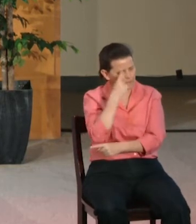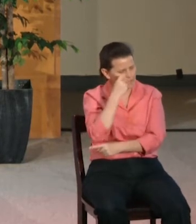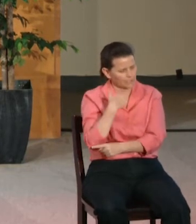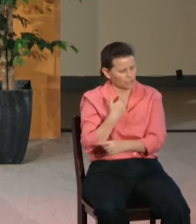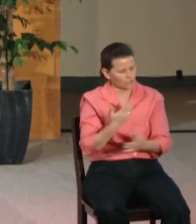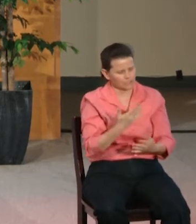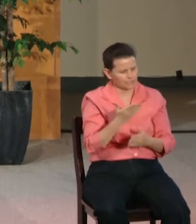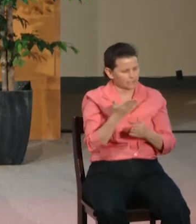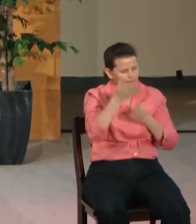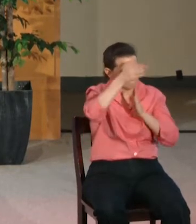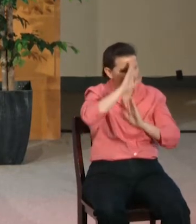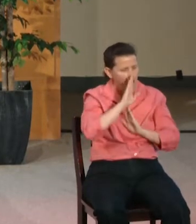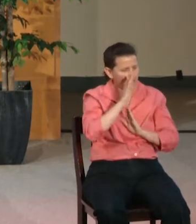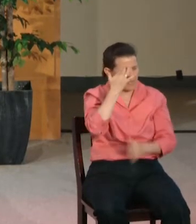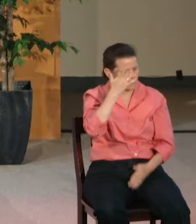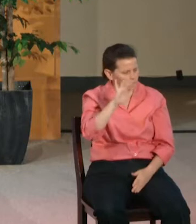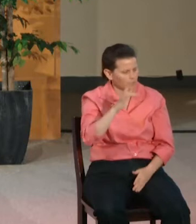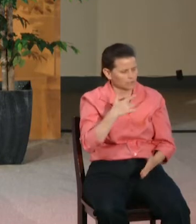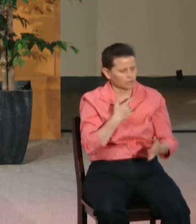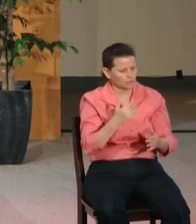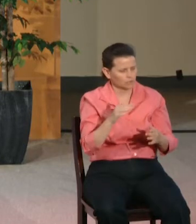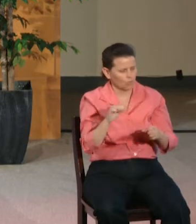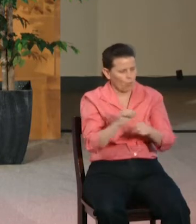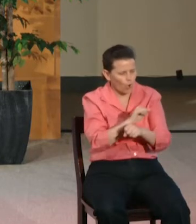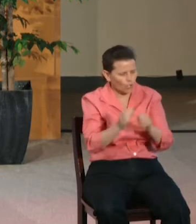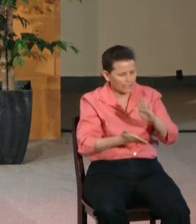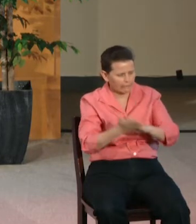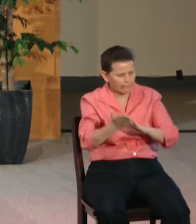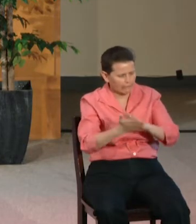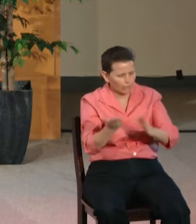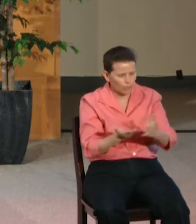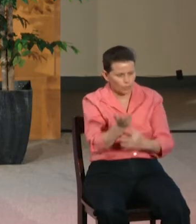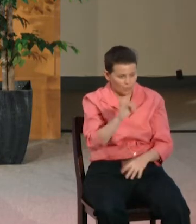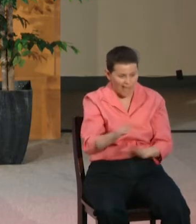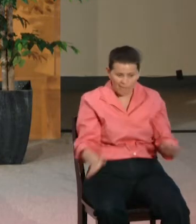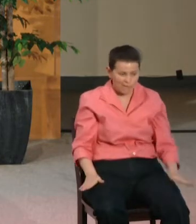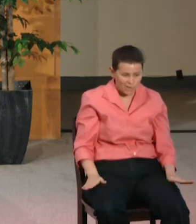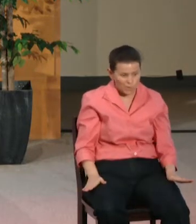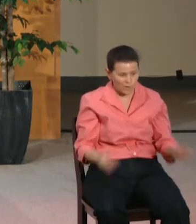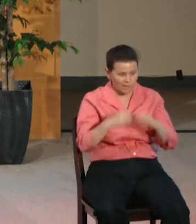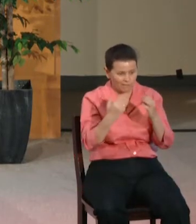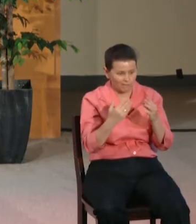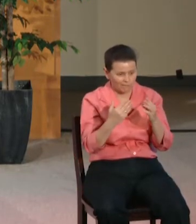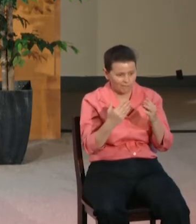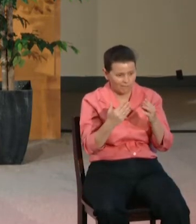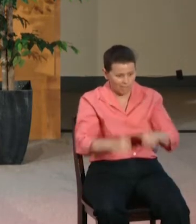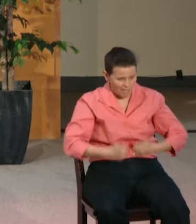at work here. And that same divine intelligence that's at work there in the penguin community, it's operational here in our